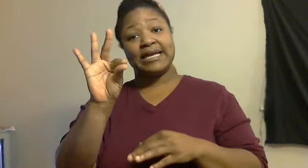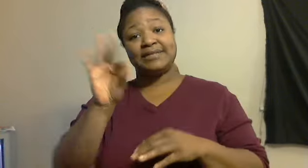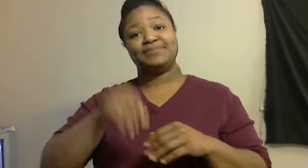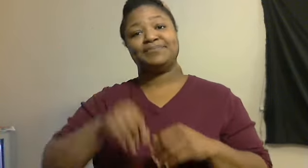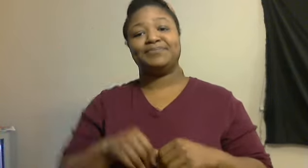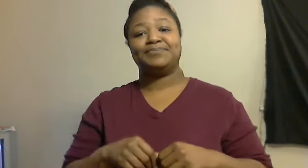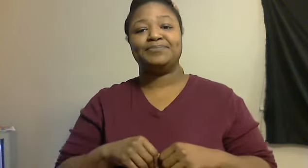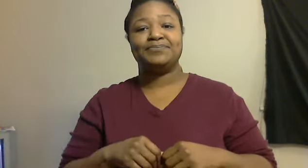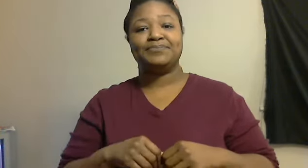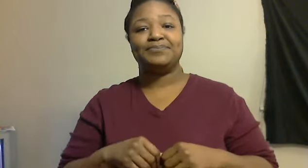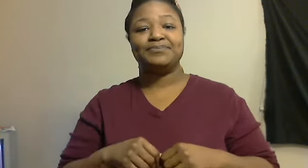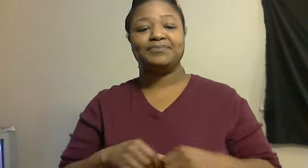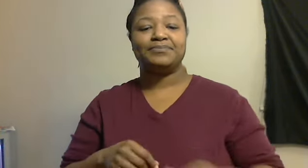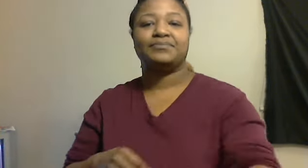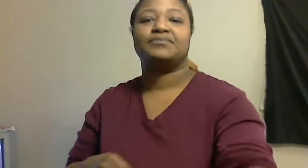Let's do some harder problems.